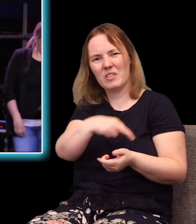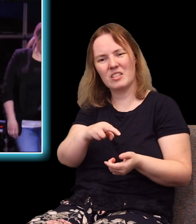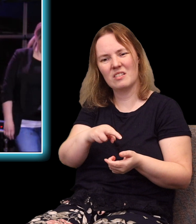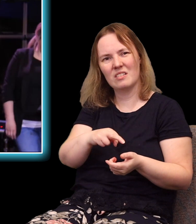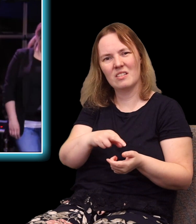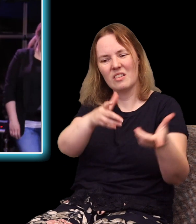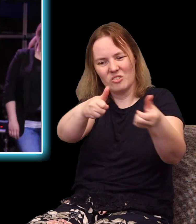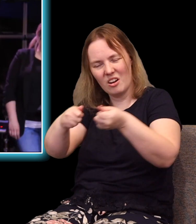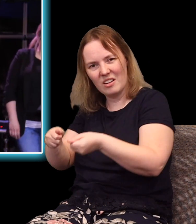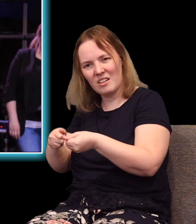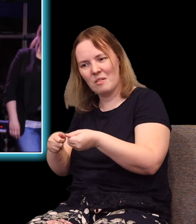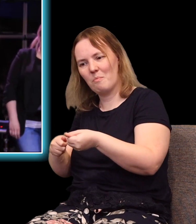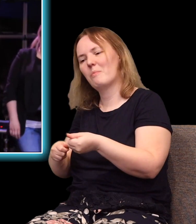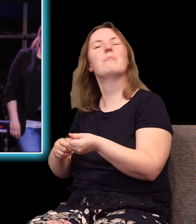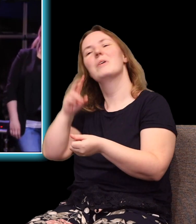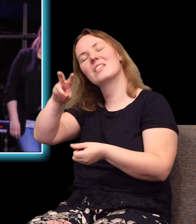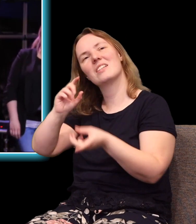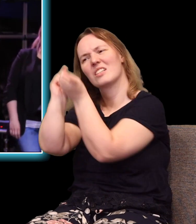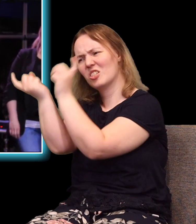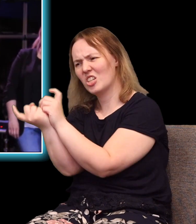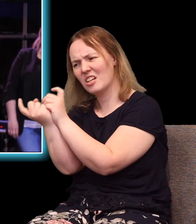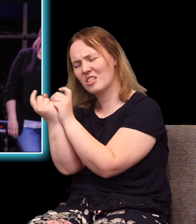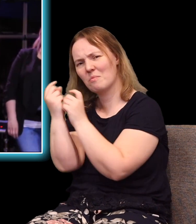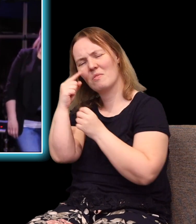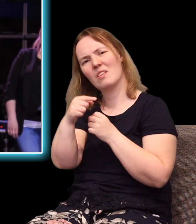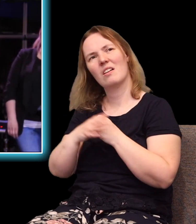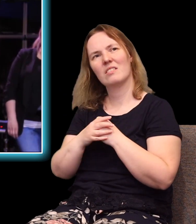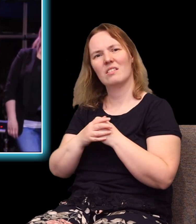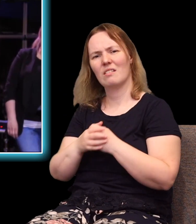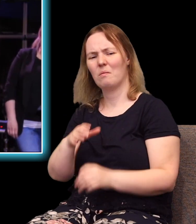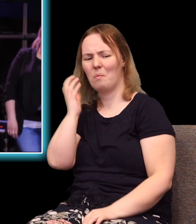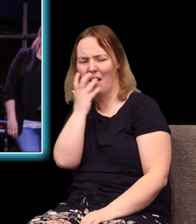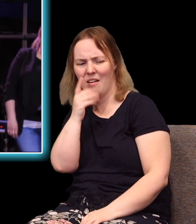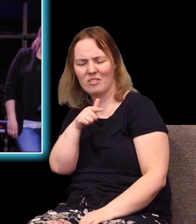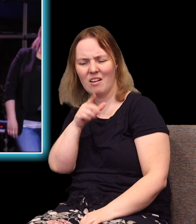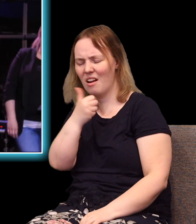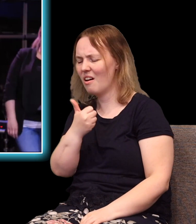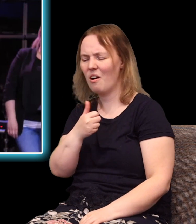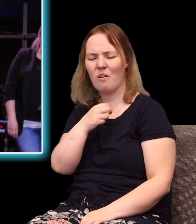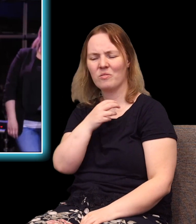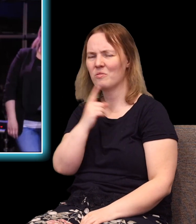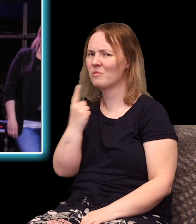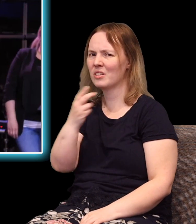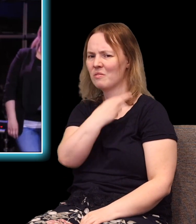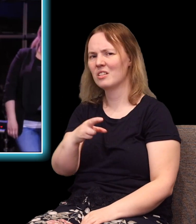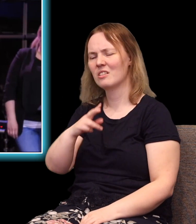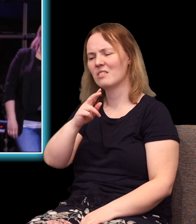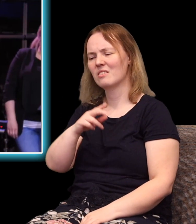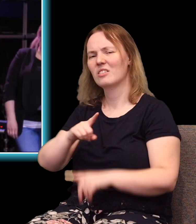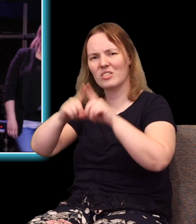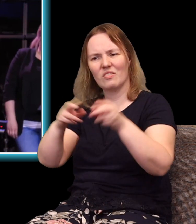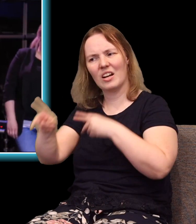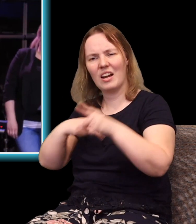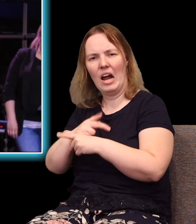They're attracted by seeing a transfiguration before their very eyes. Man, you're not just a religious person. Like, you're a different kind